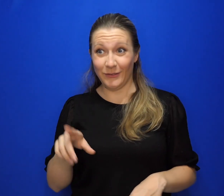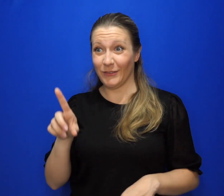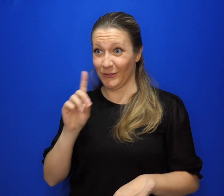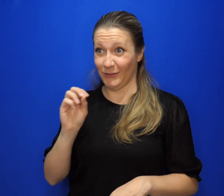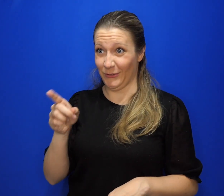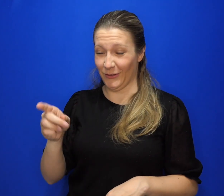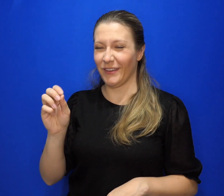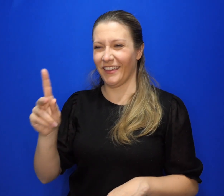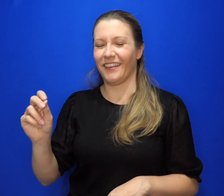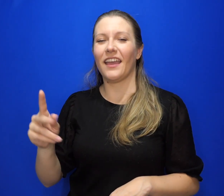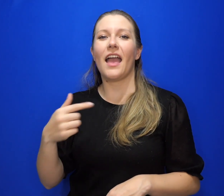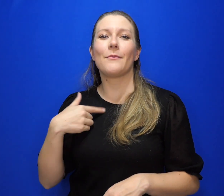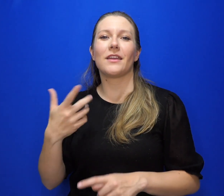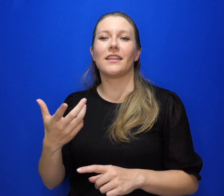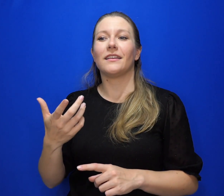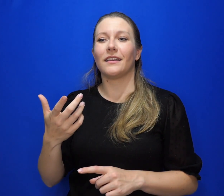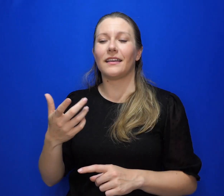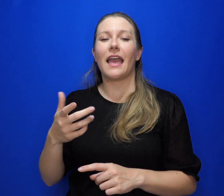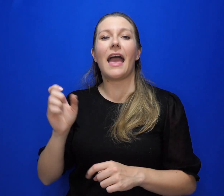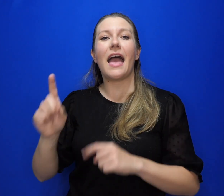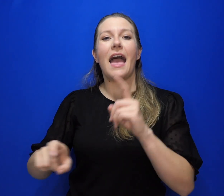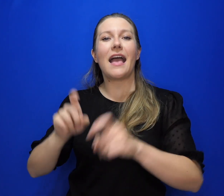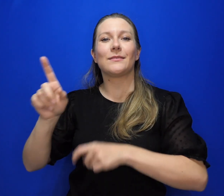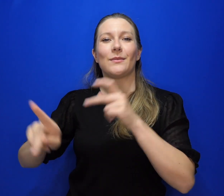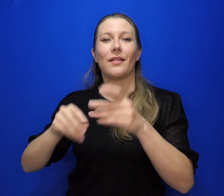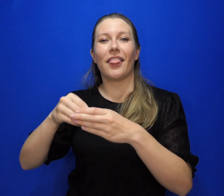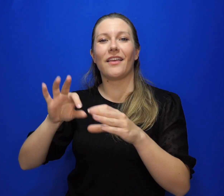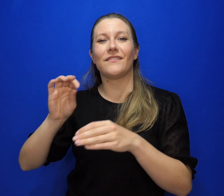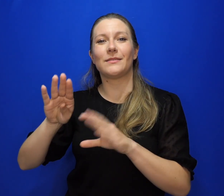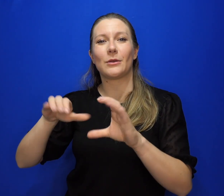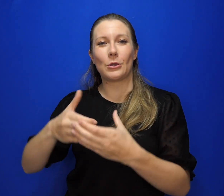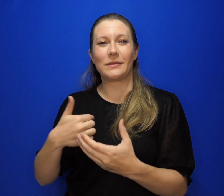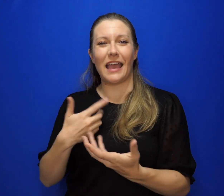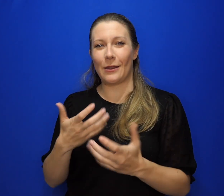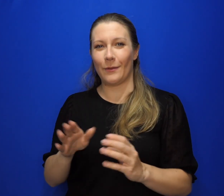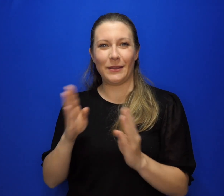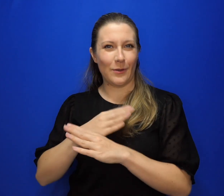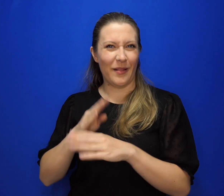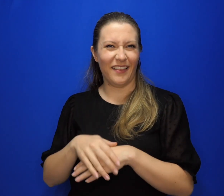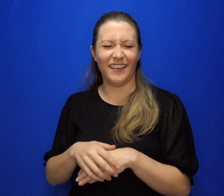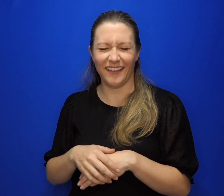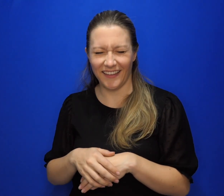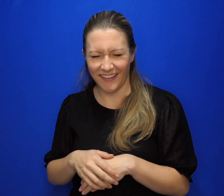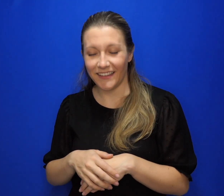the Facebook group before I do that because I don't want to get in trouble. All right. Thank you. Hold on one second. Yeah.